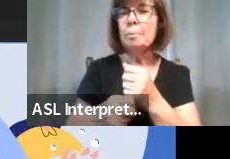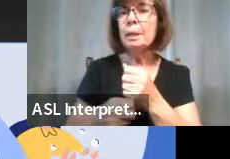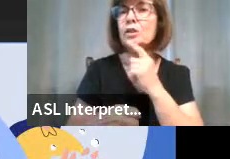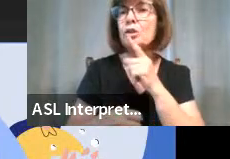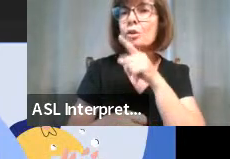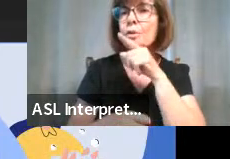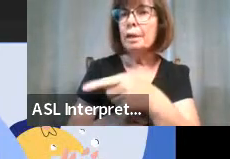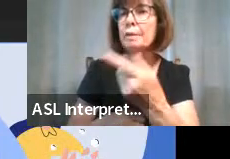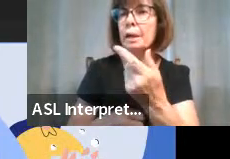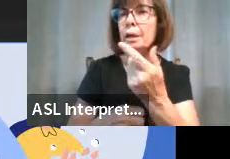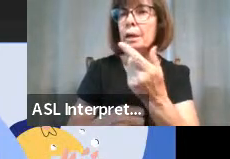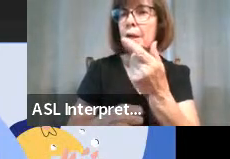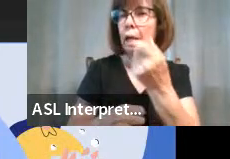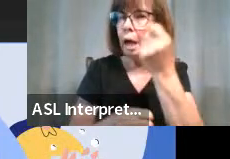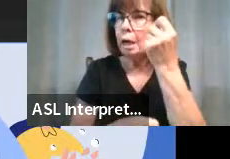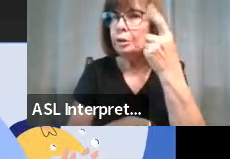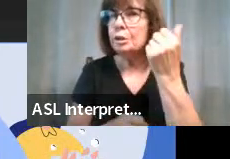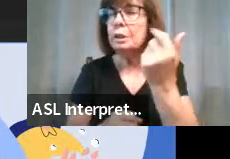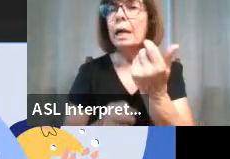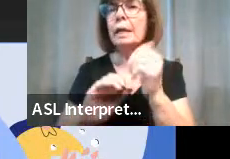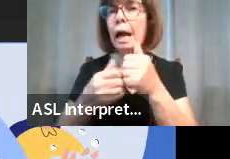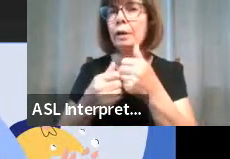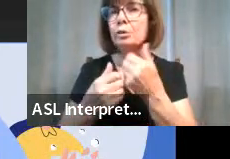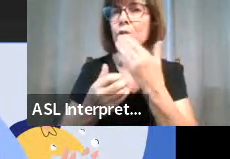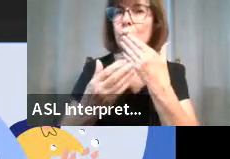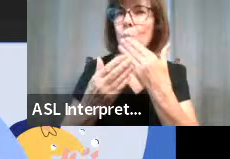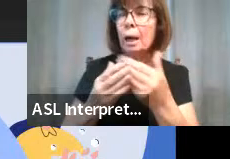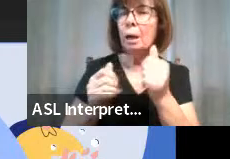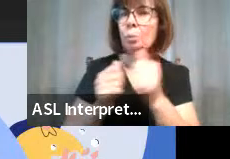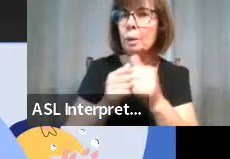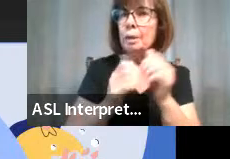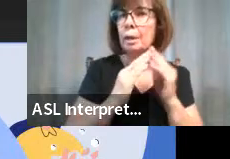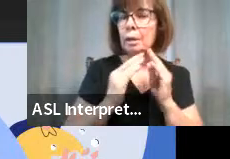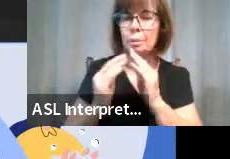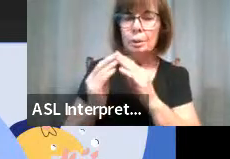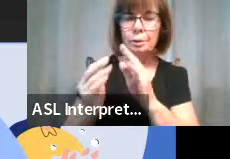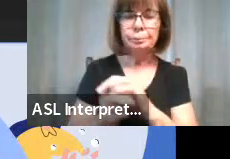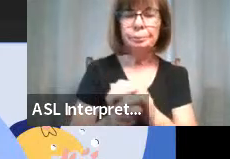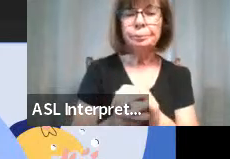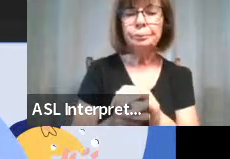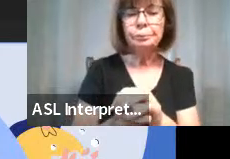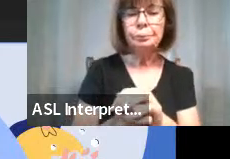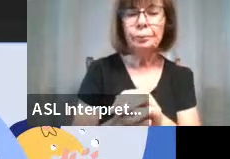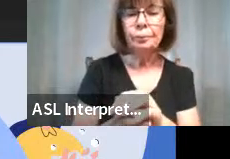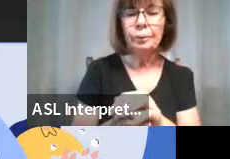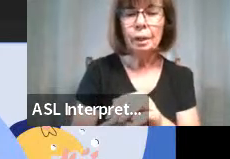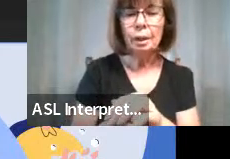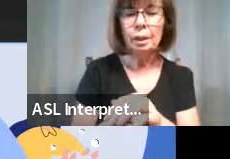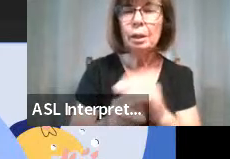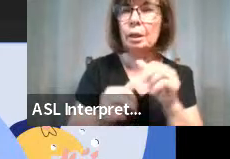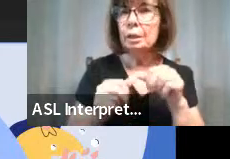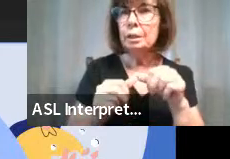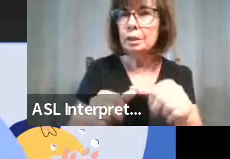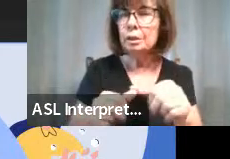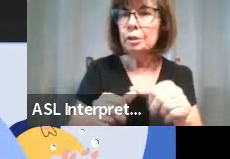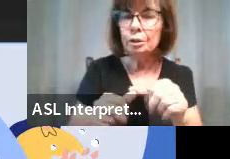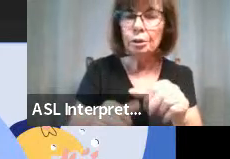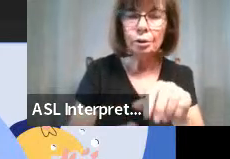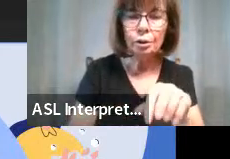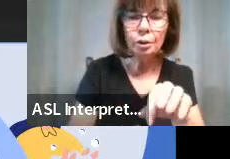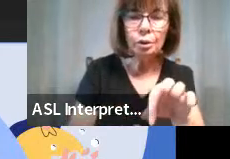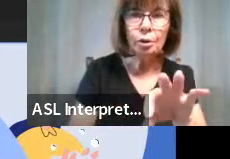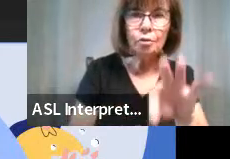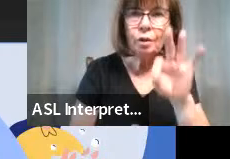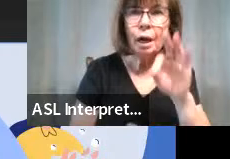community understands our community well as well. To continue to locate clinics in neighborhoods that were disproportionately impacted by